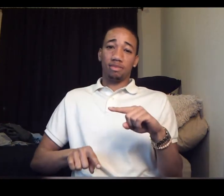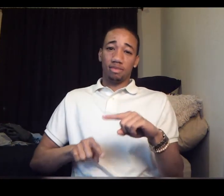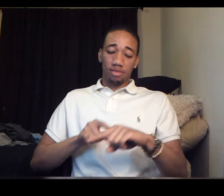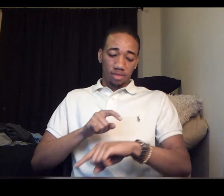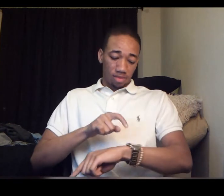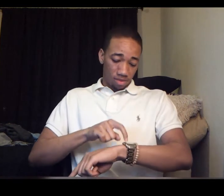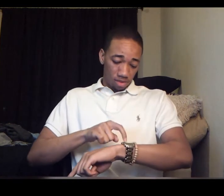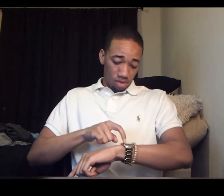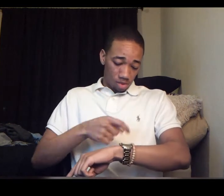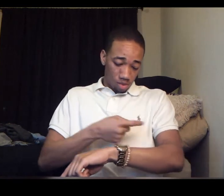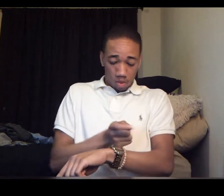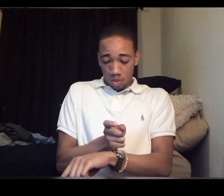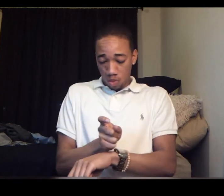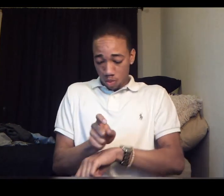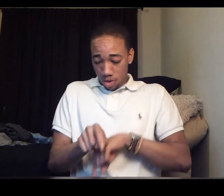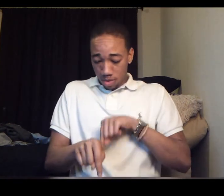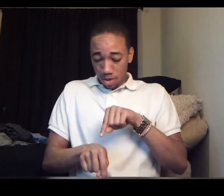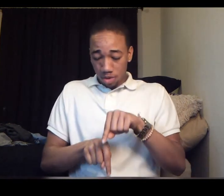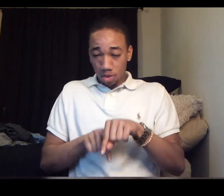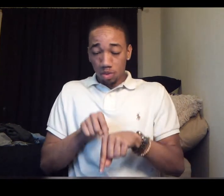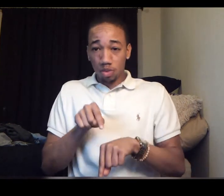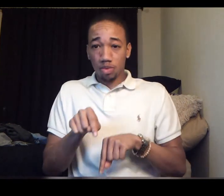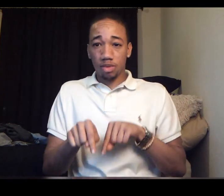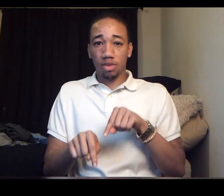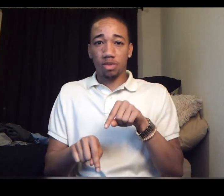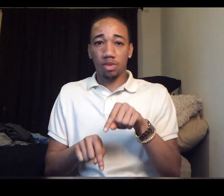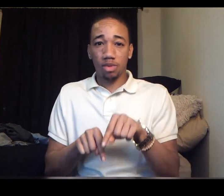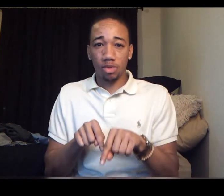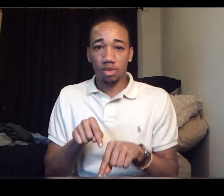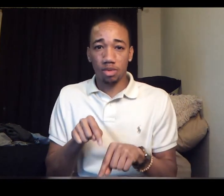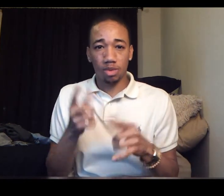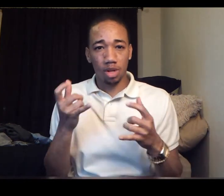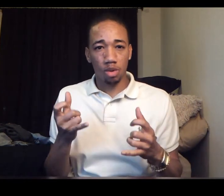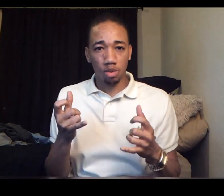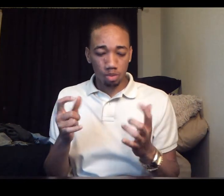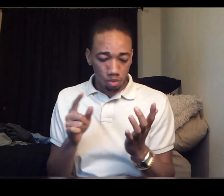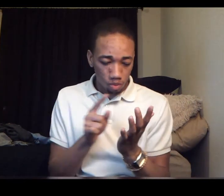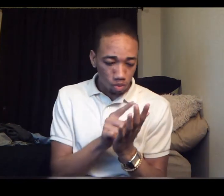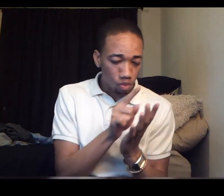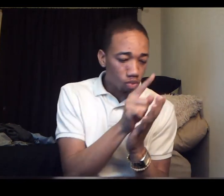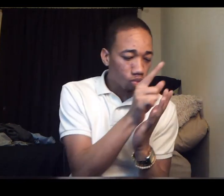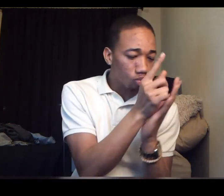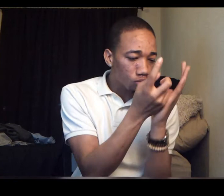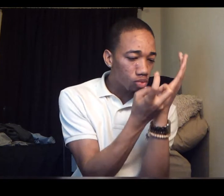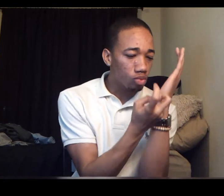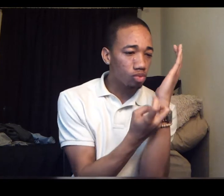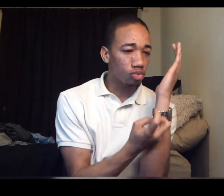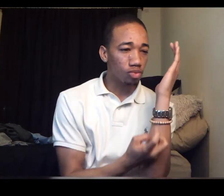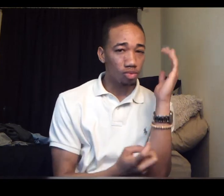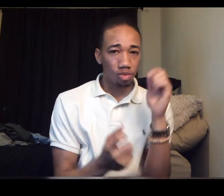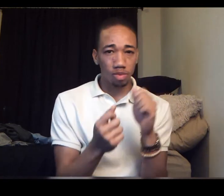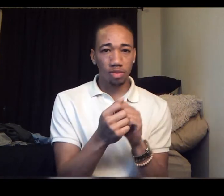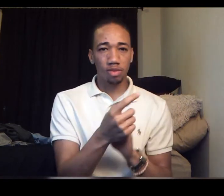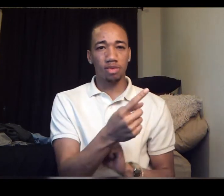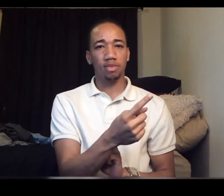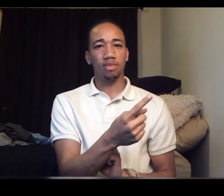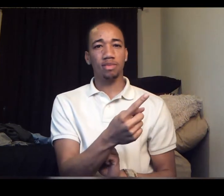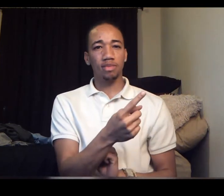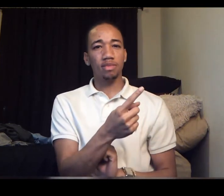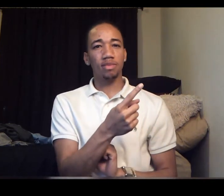all his hours when he has the chance. Take you to every party,